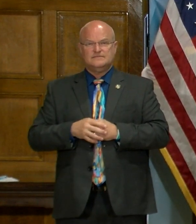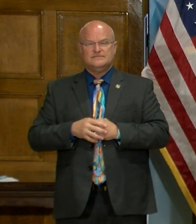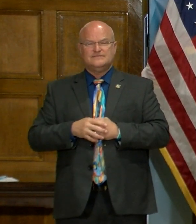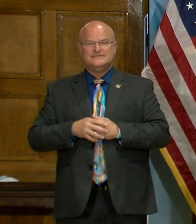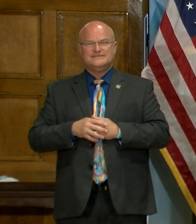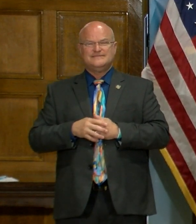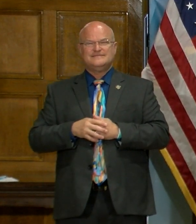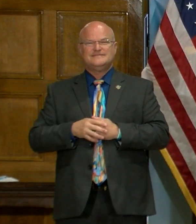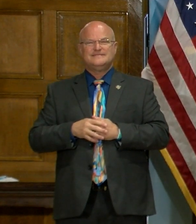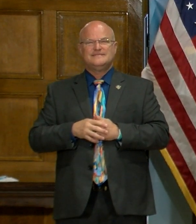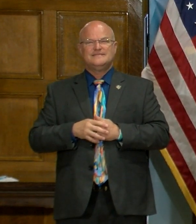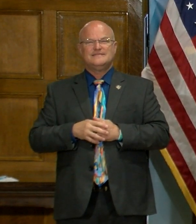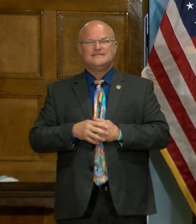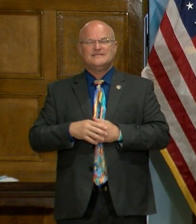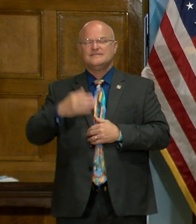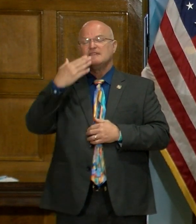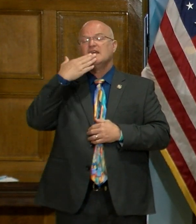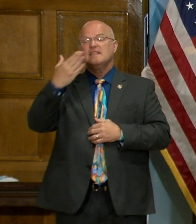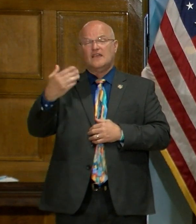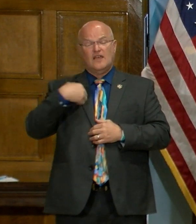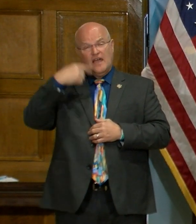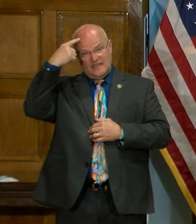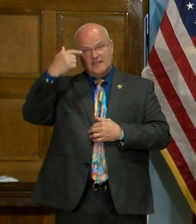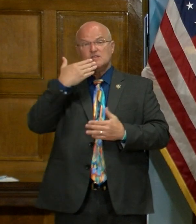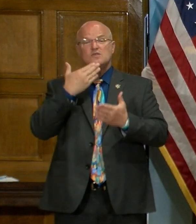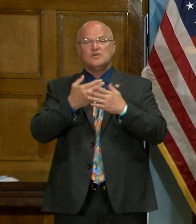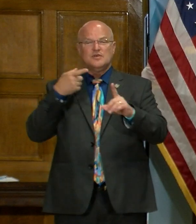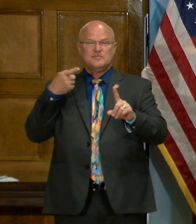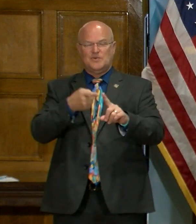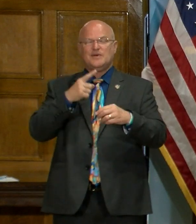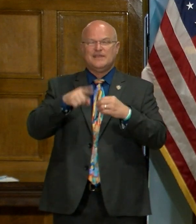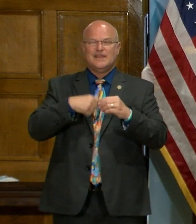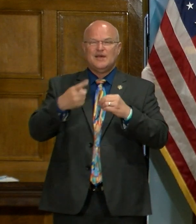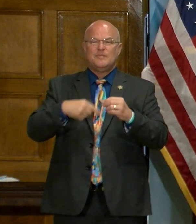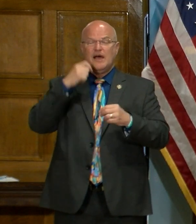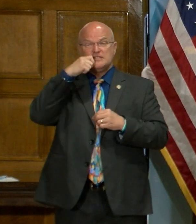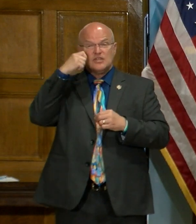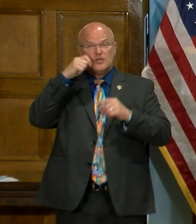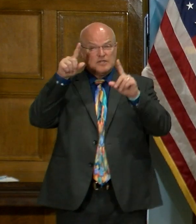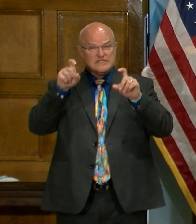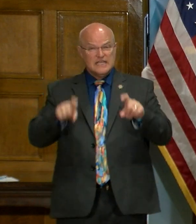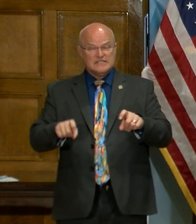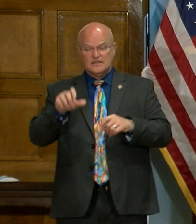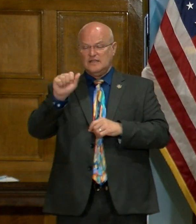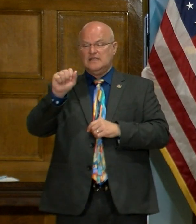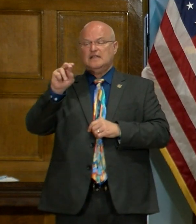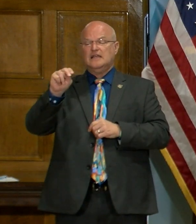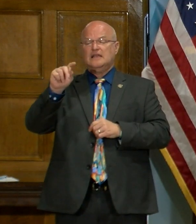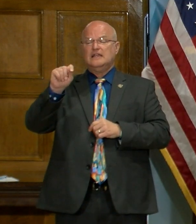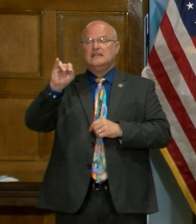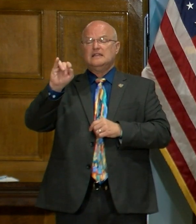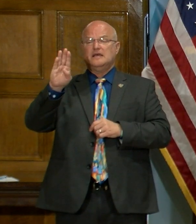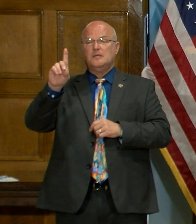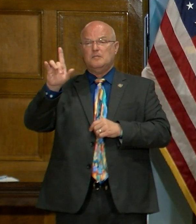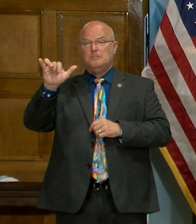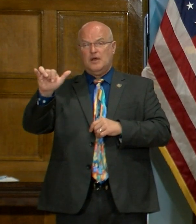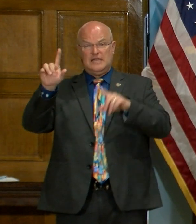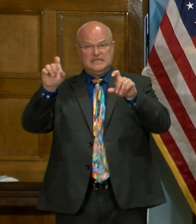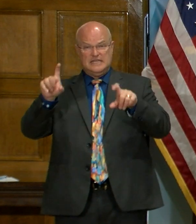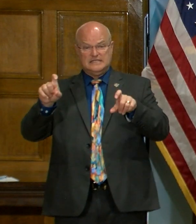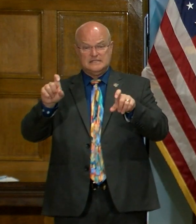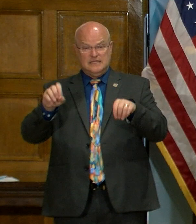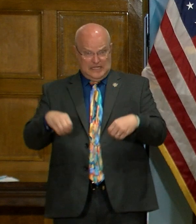time. Thank you. I think that's a good point about serologic testing or antibody testing. It can provide